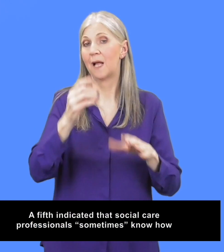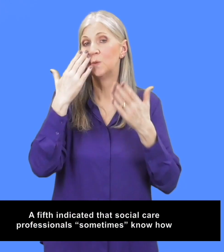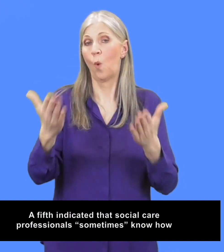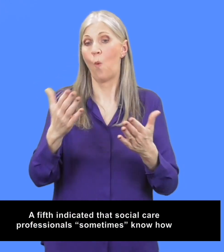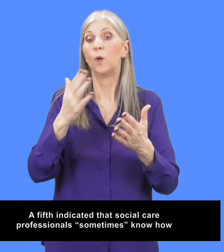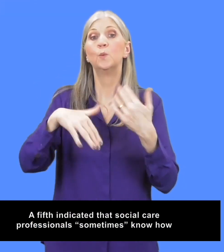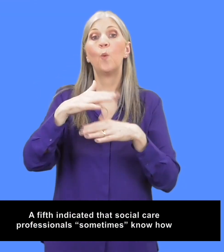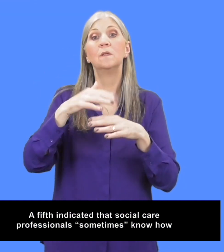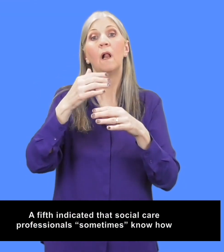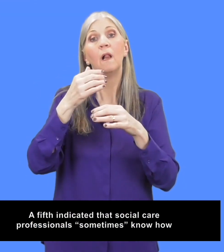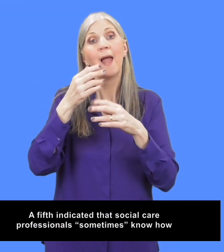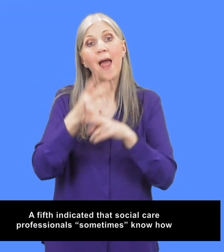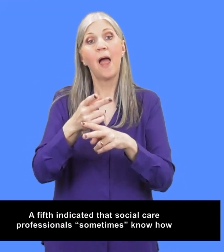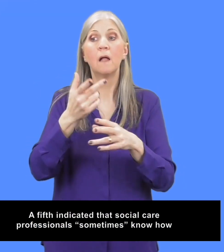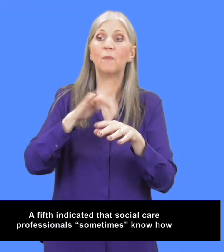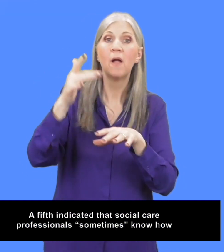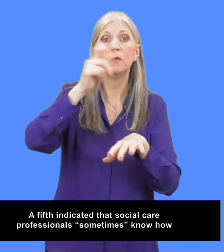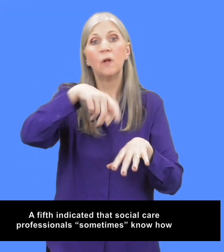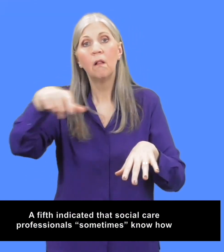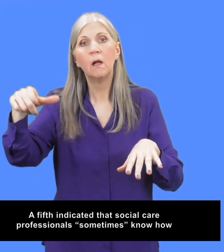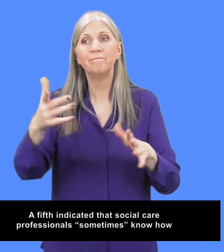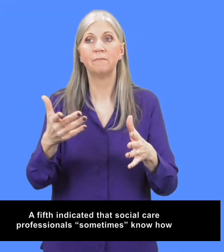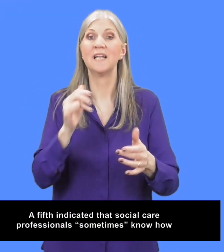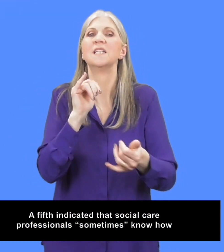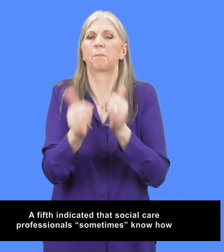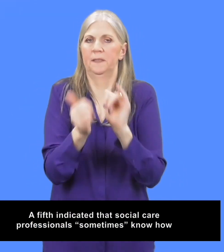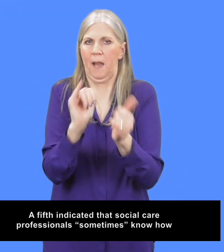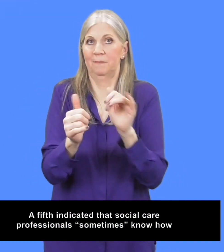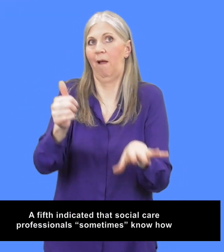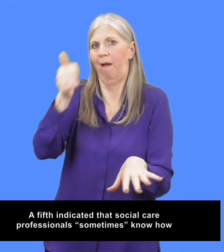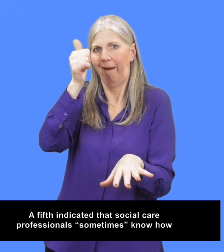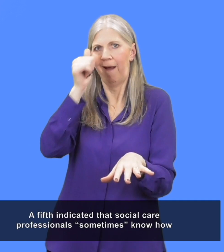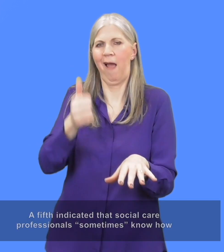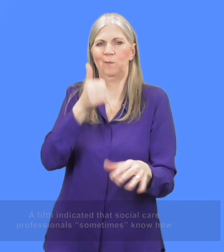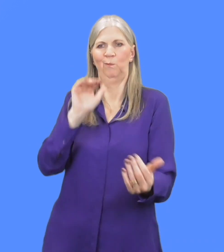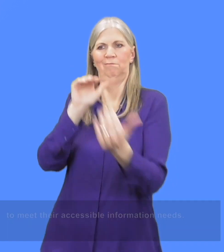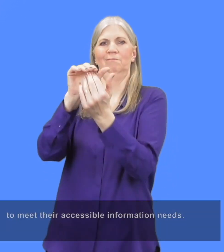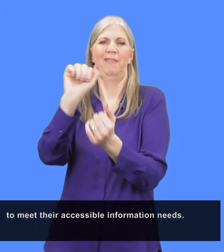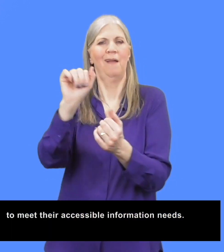social care professionals sometimes know how to meet their accessible information